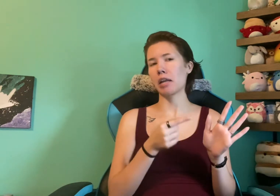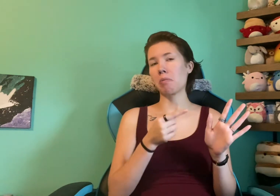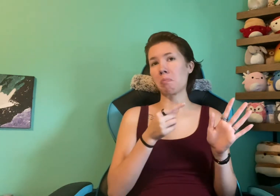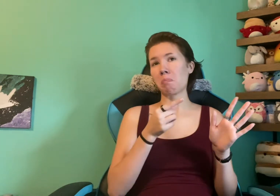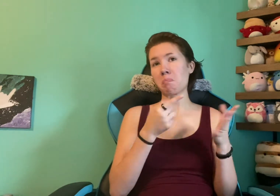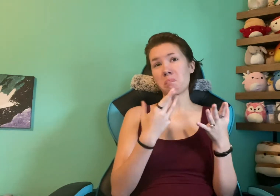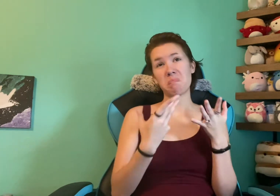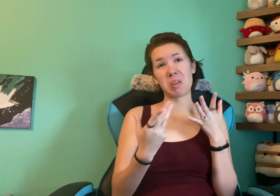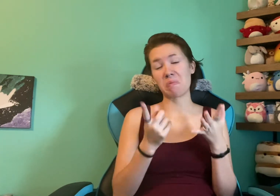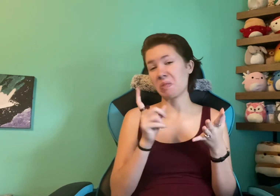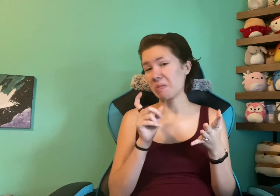about